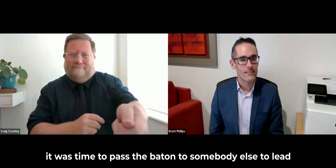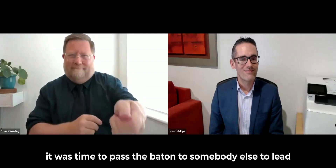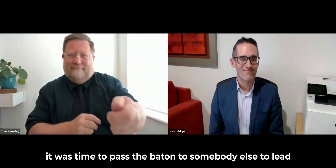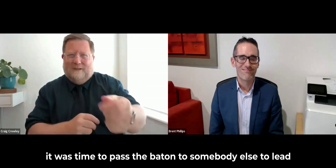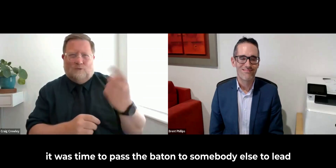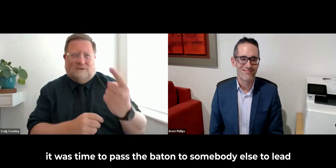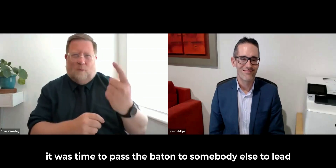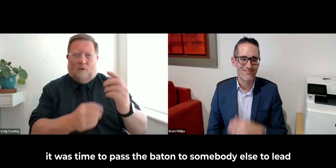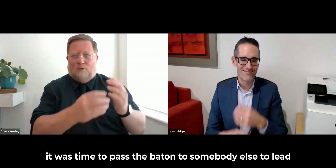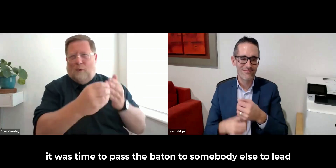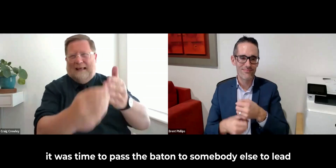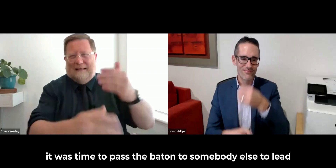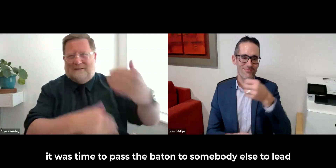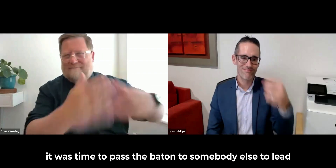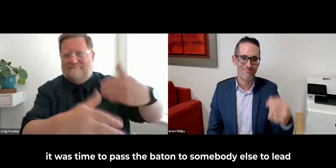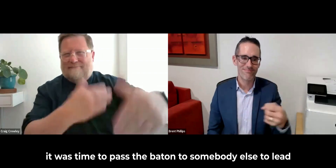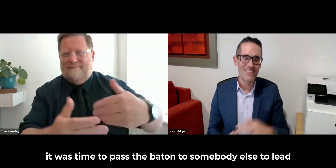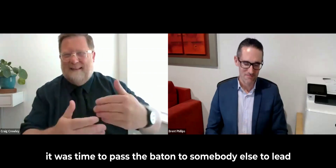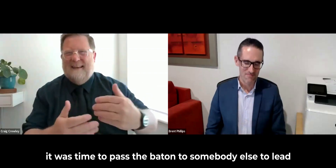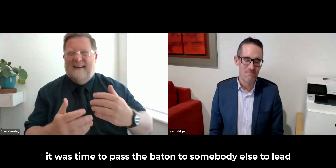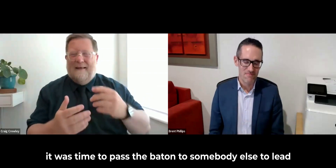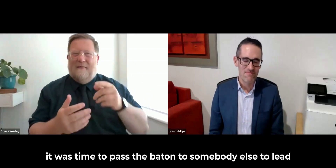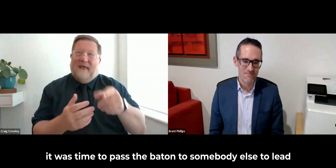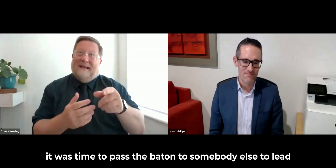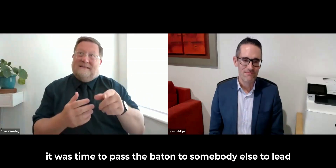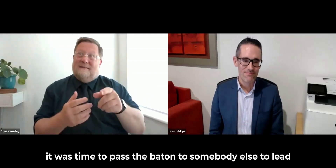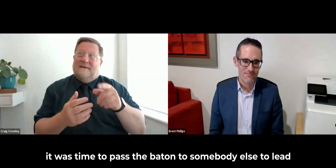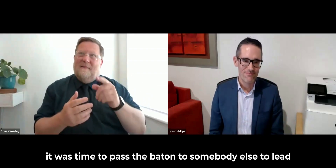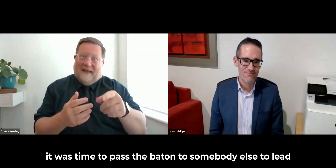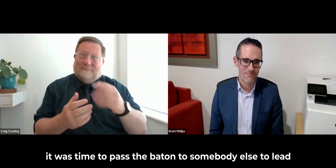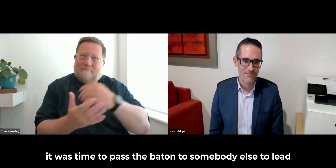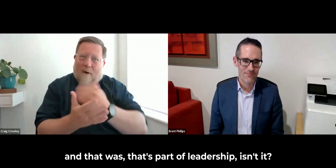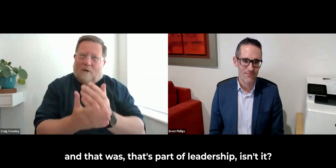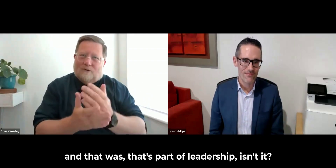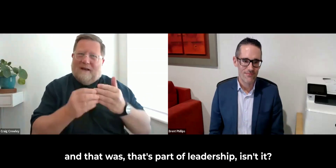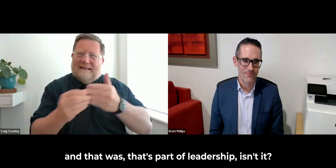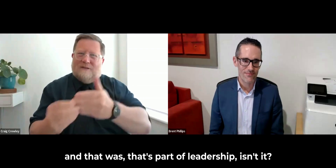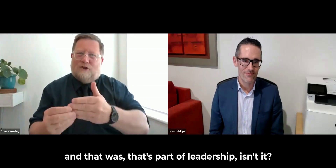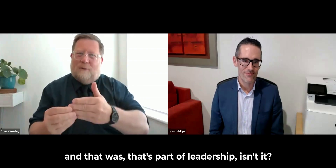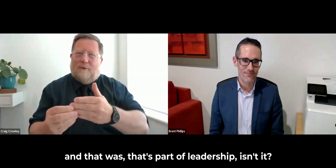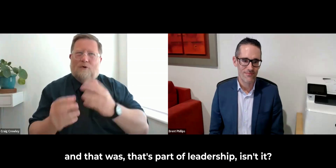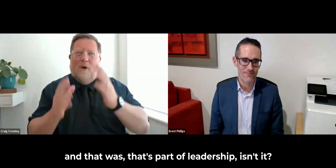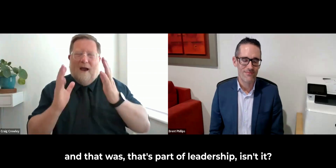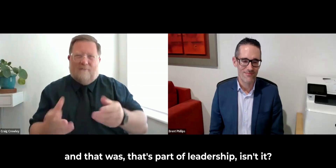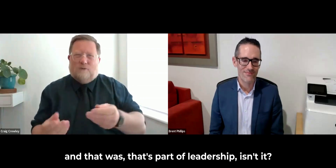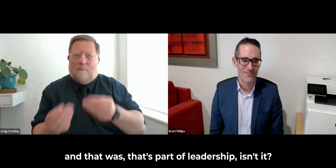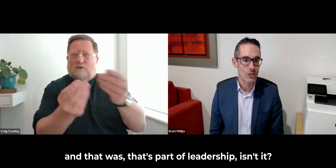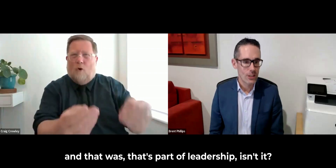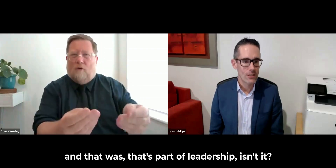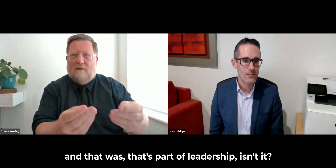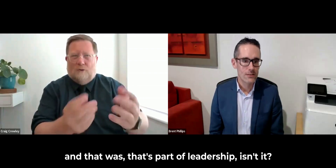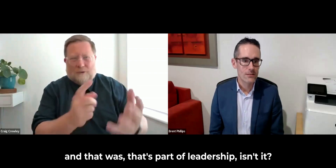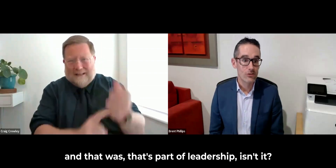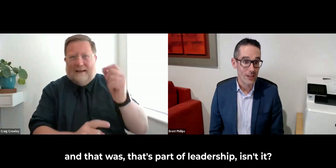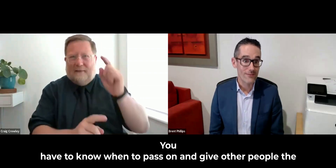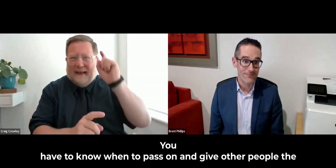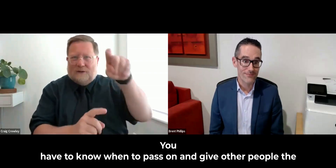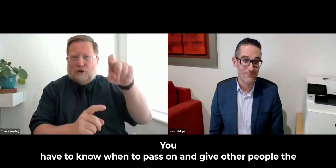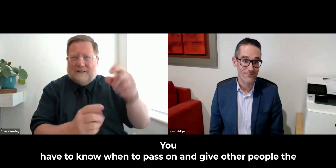it was time to pass the baton to somebody else to lead. And that's part of leadership, isn't it? You have to know when